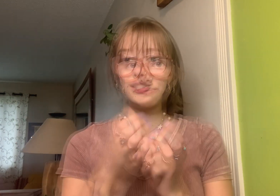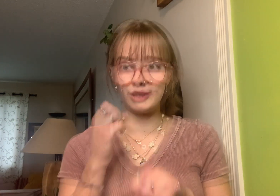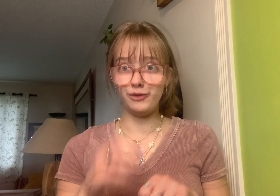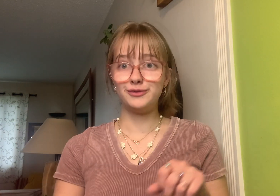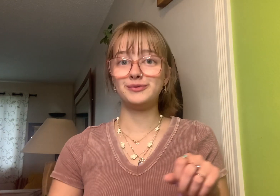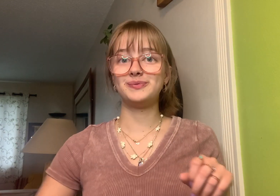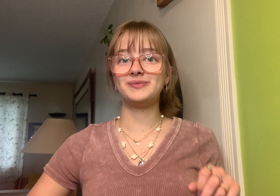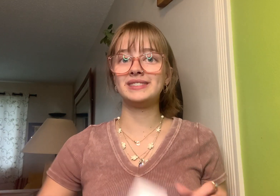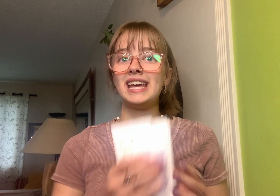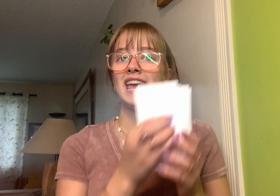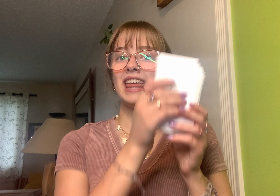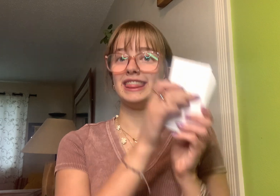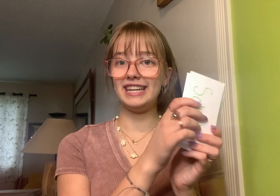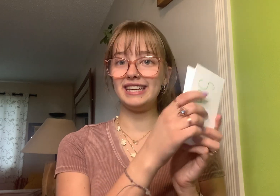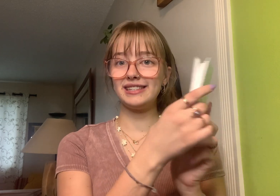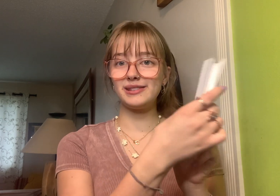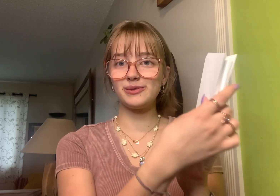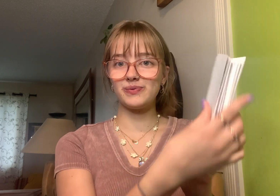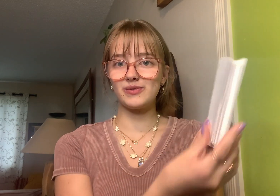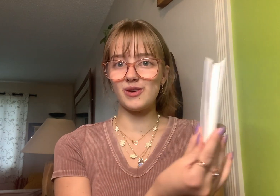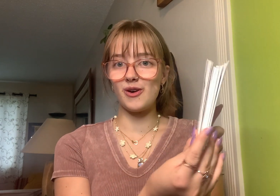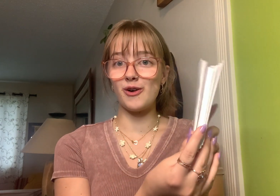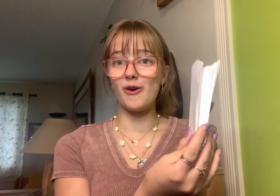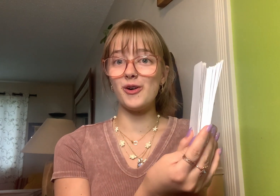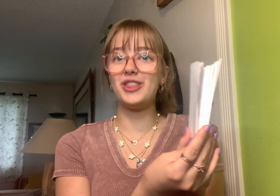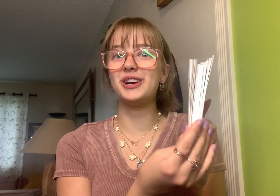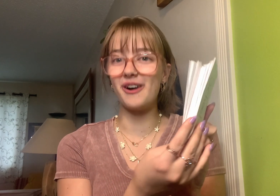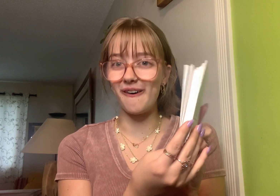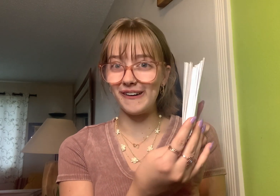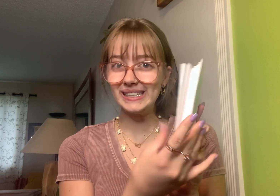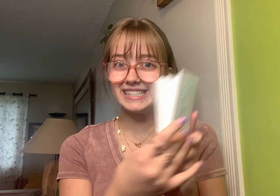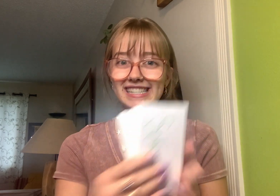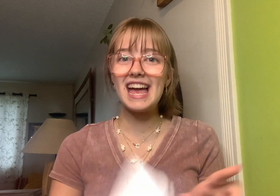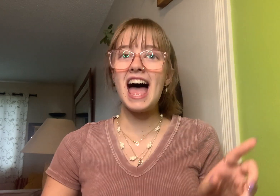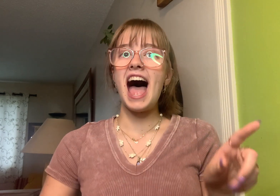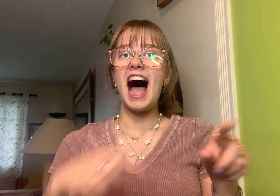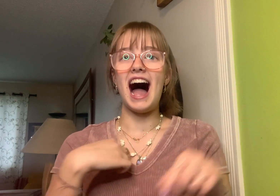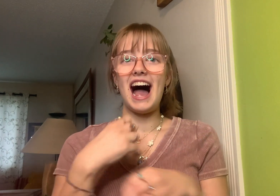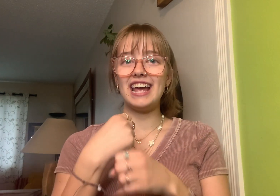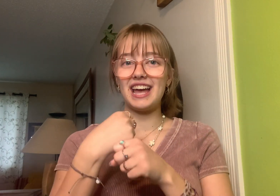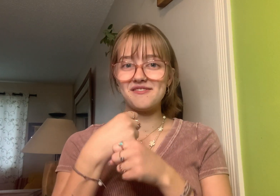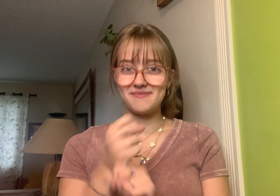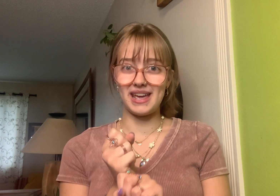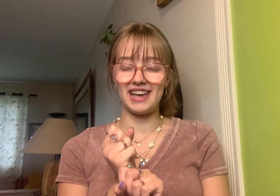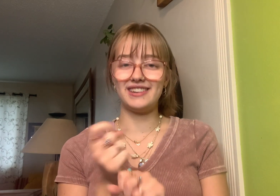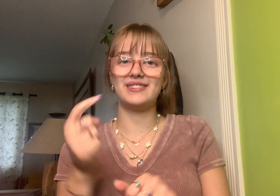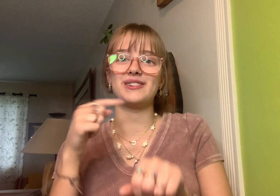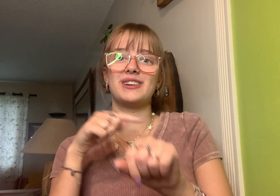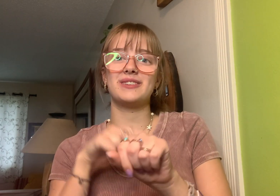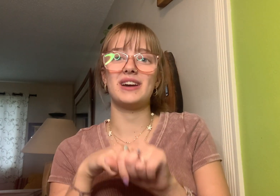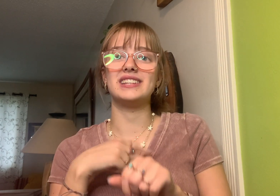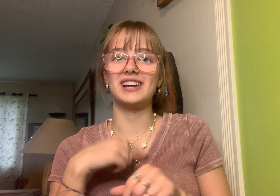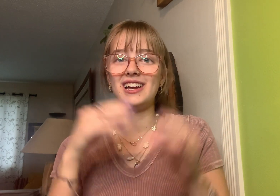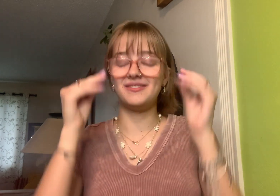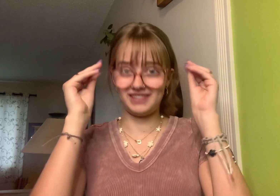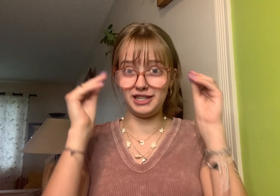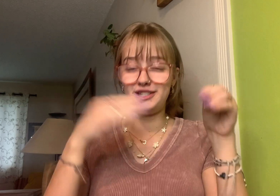So these are all the cards I have made during my time teaching